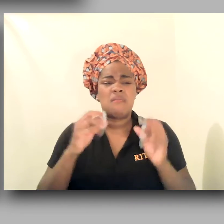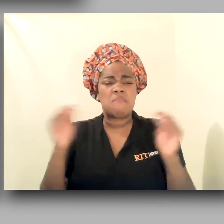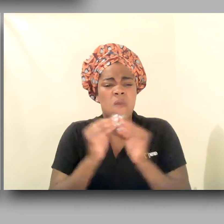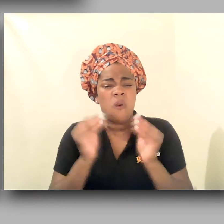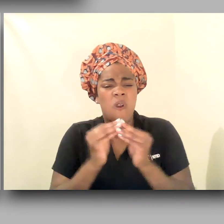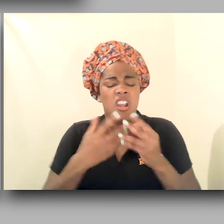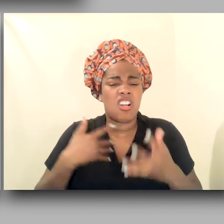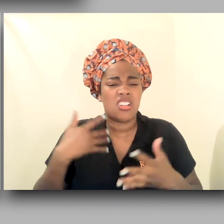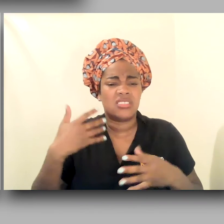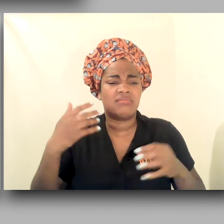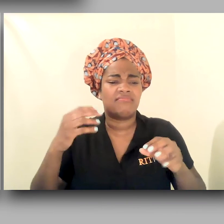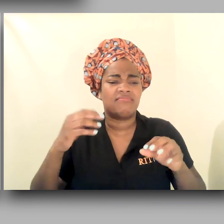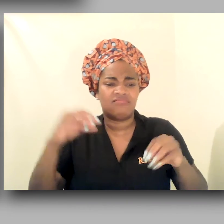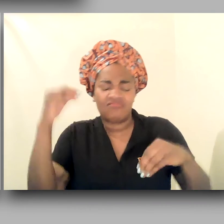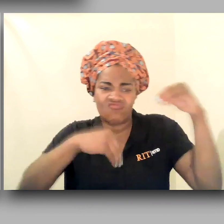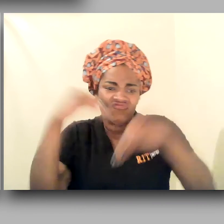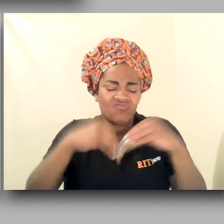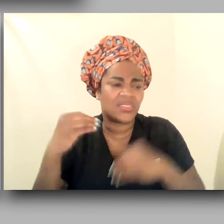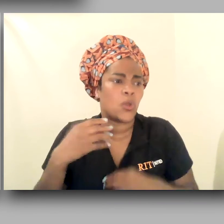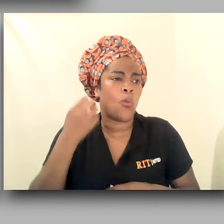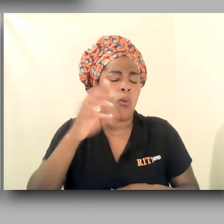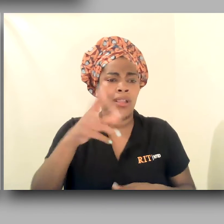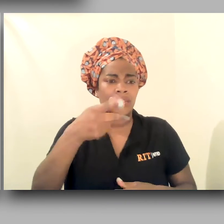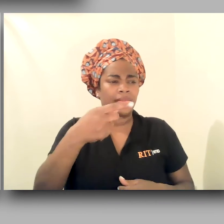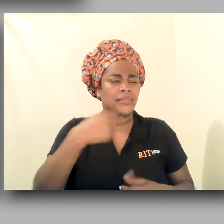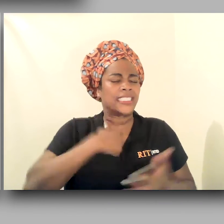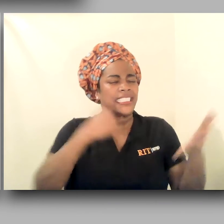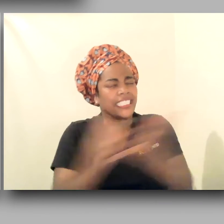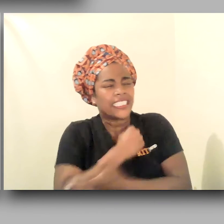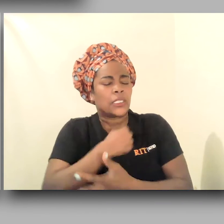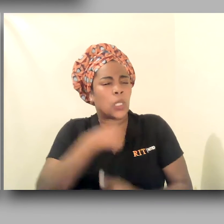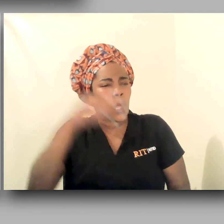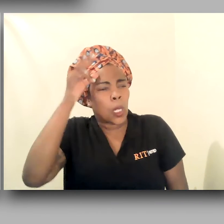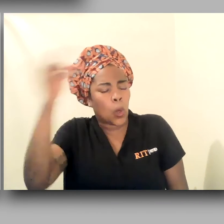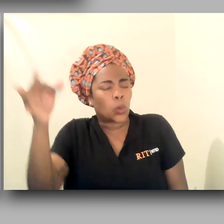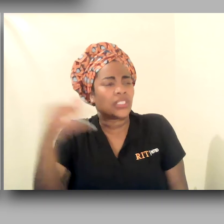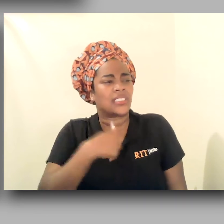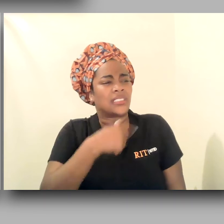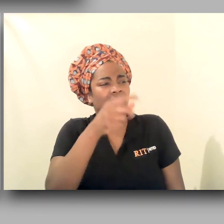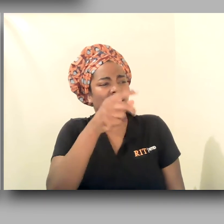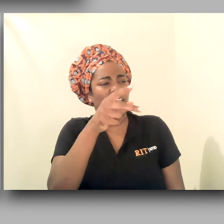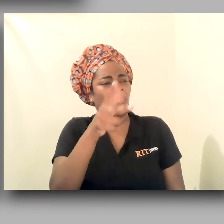there. But it was really getting so close.